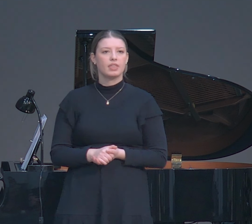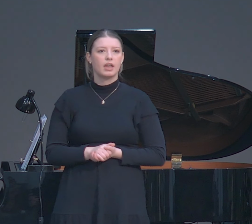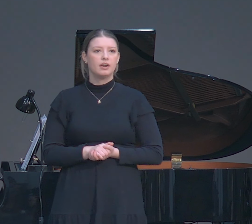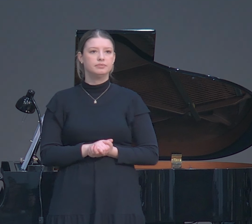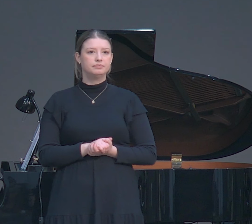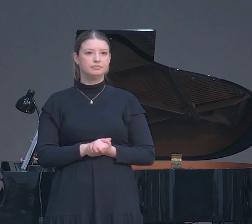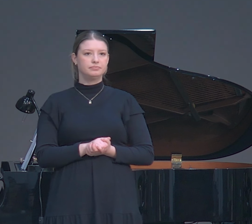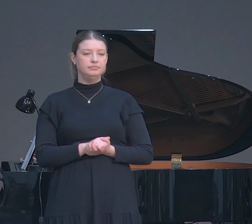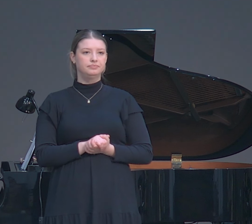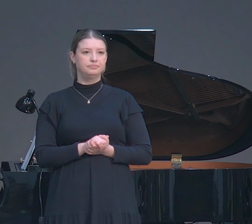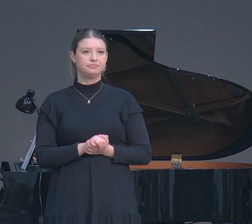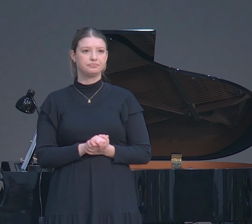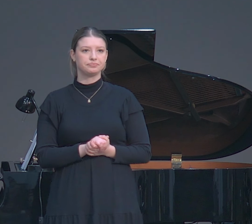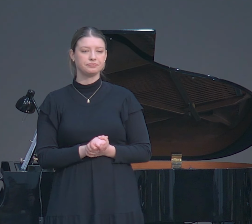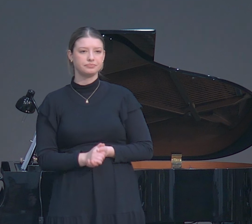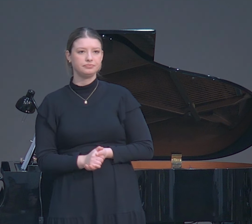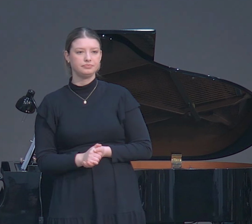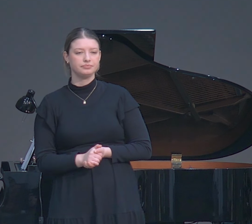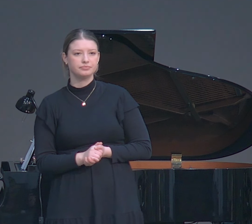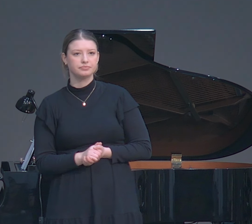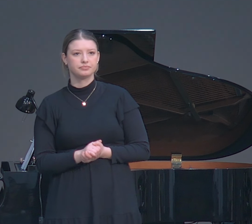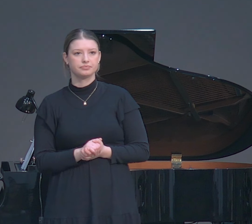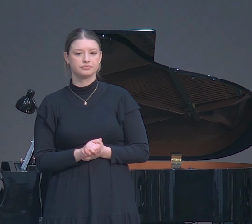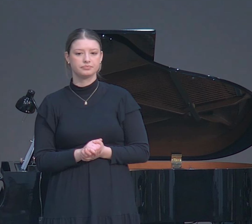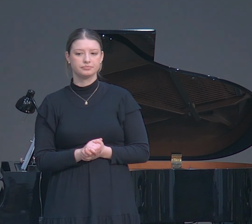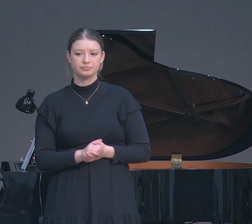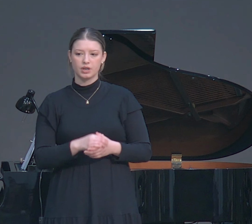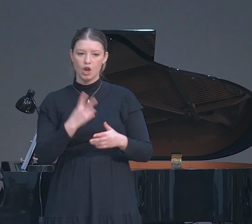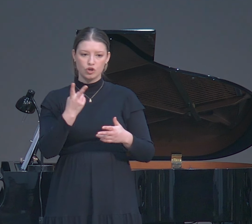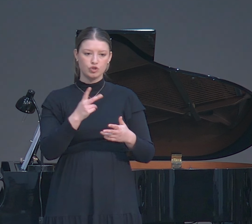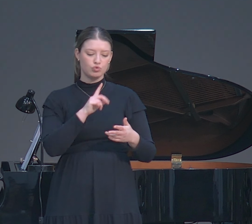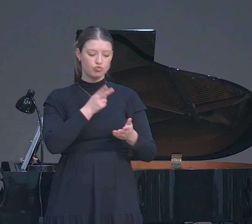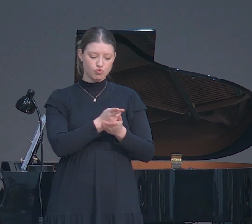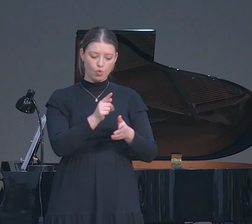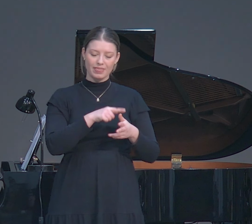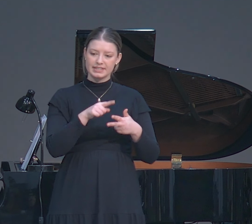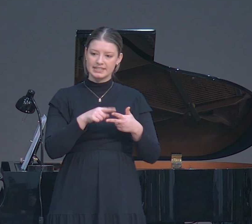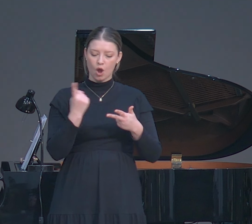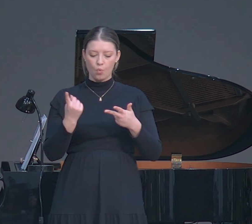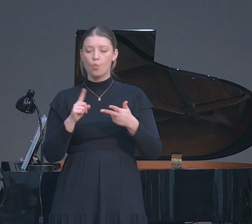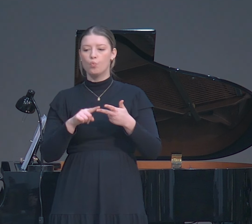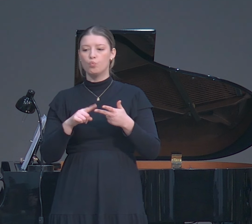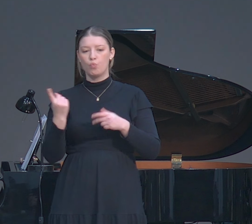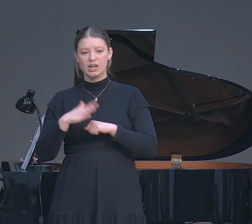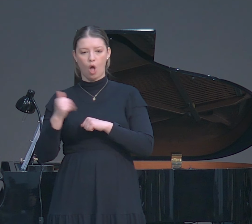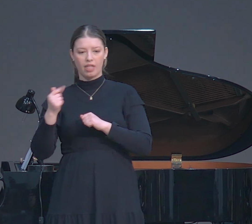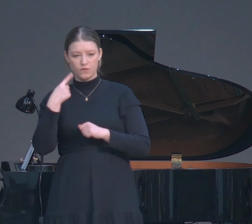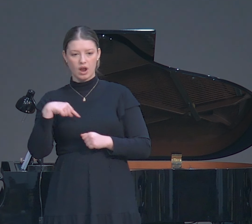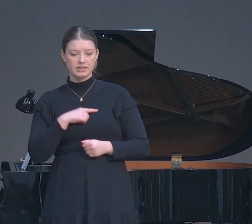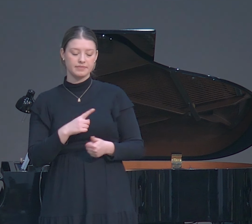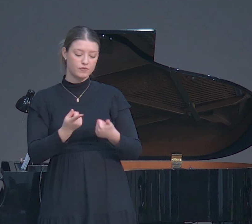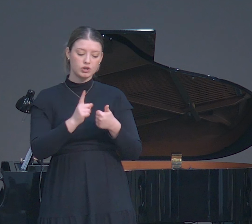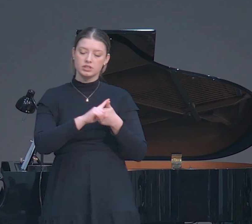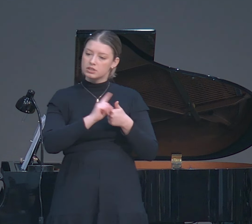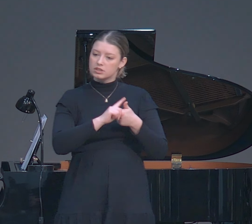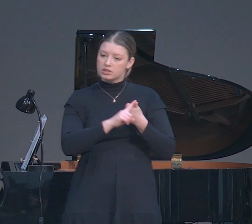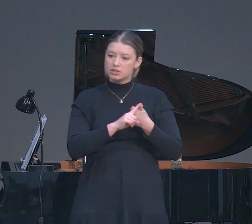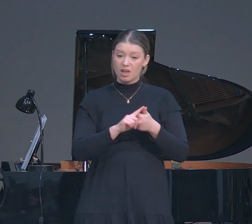two realities and one call. Here's the first one. Persecution